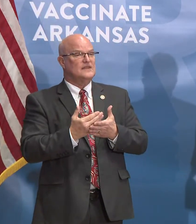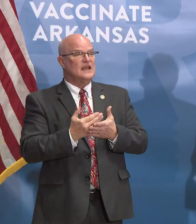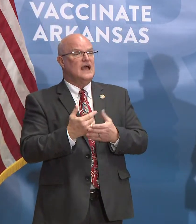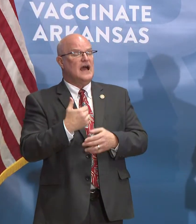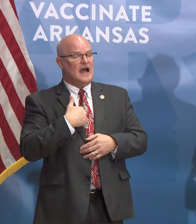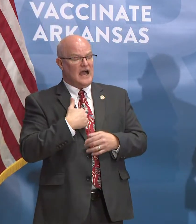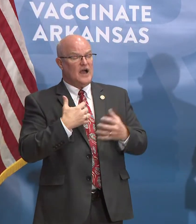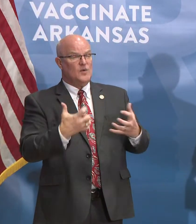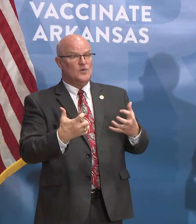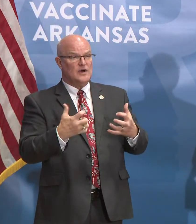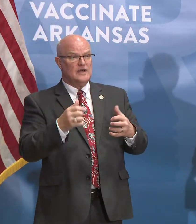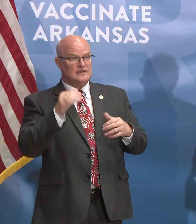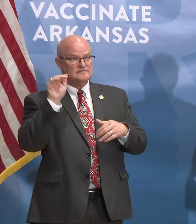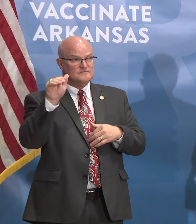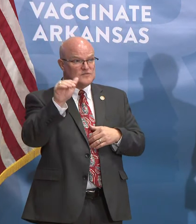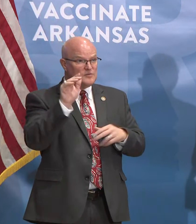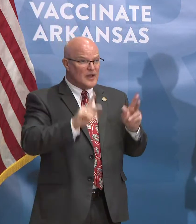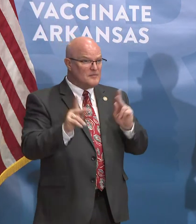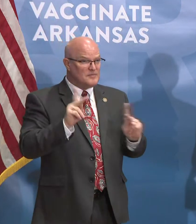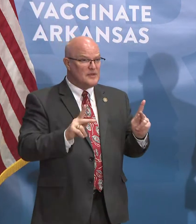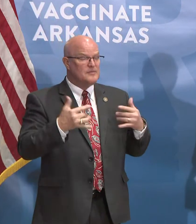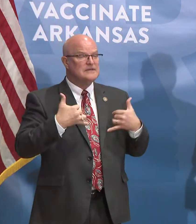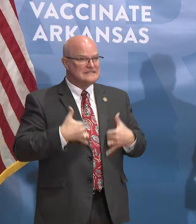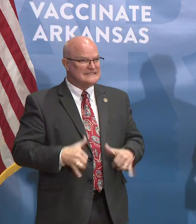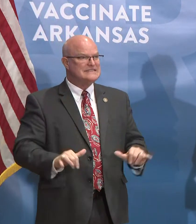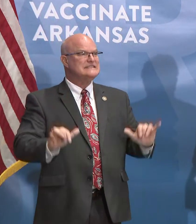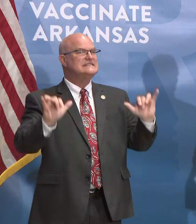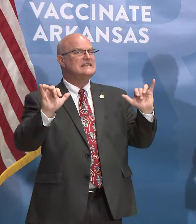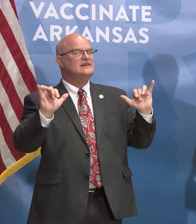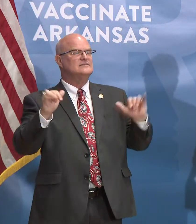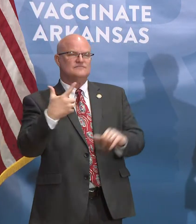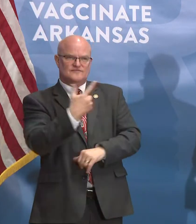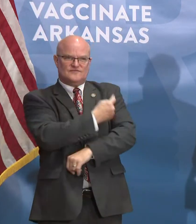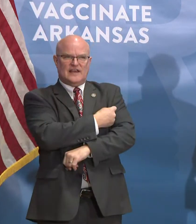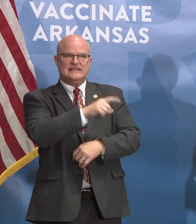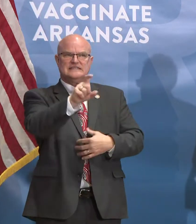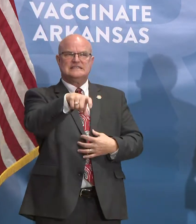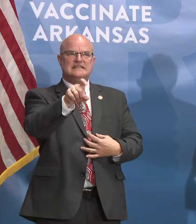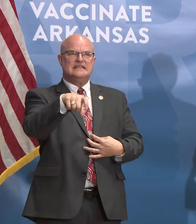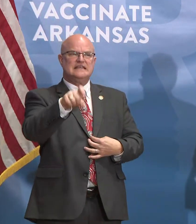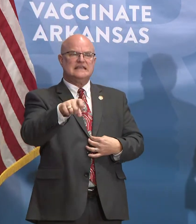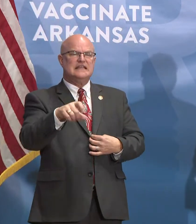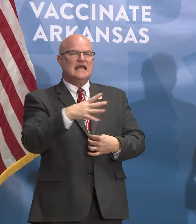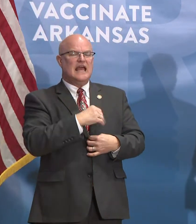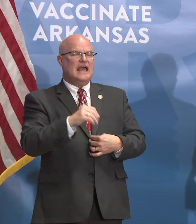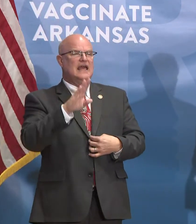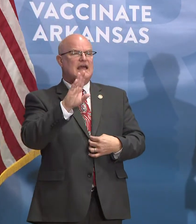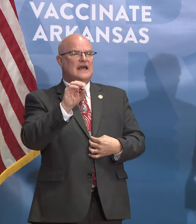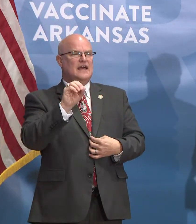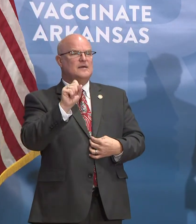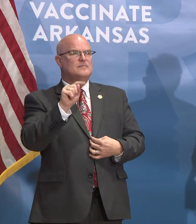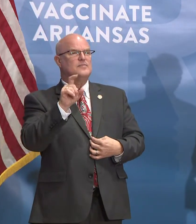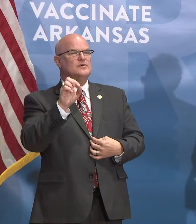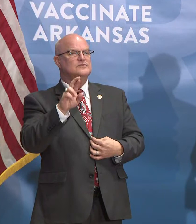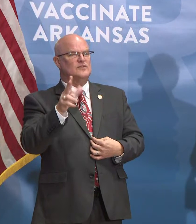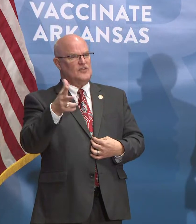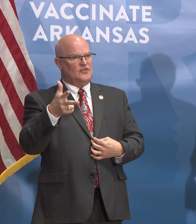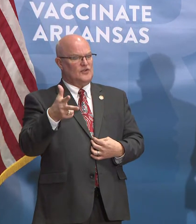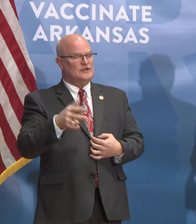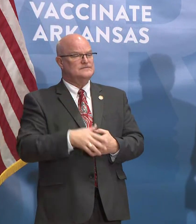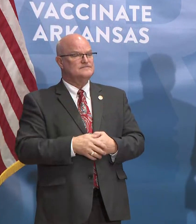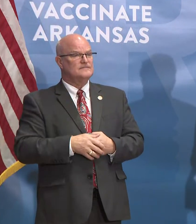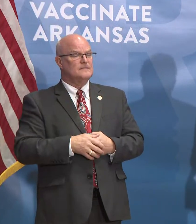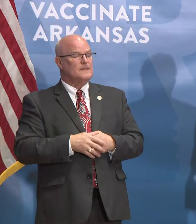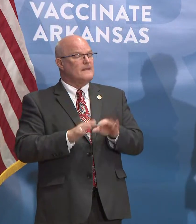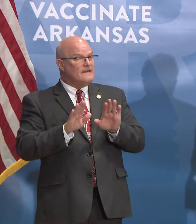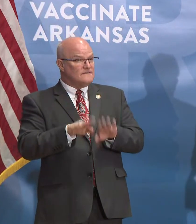And I want to remind individuals that they still need to be vaccinated and to get their booster doses. On the pediatric